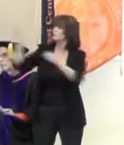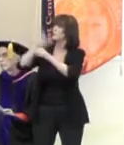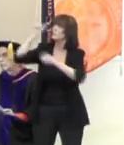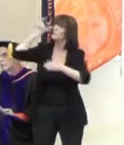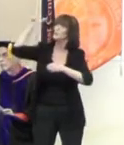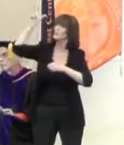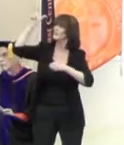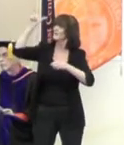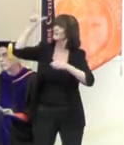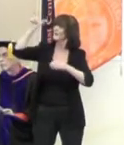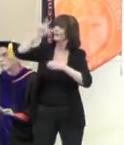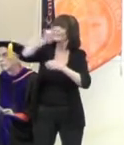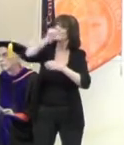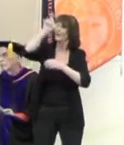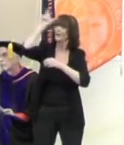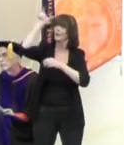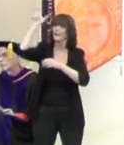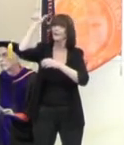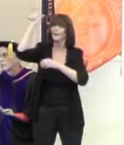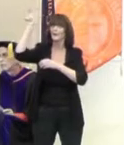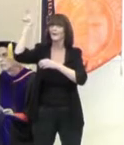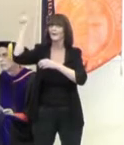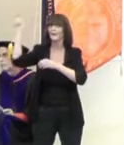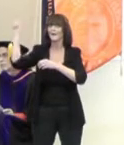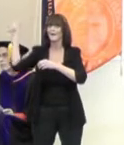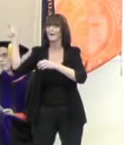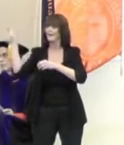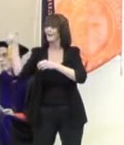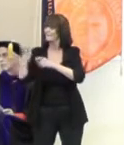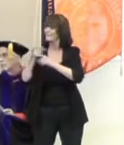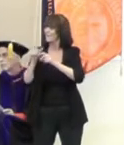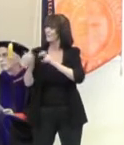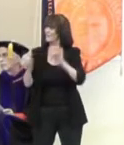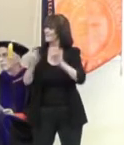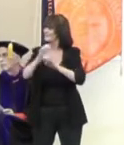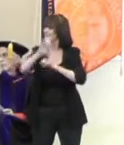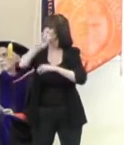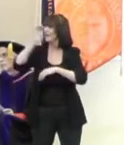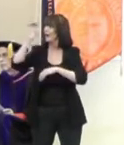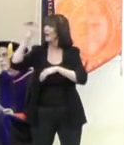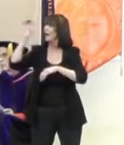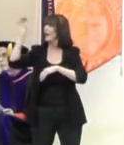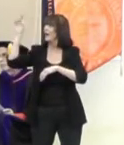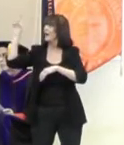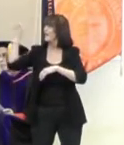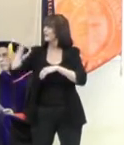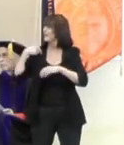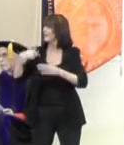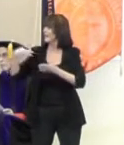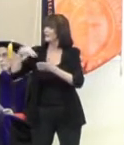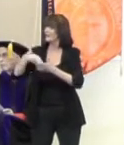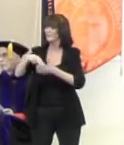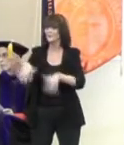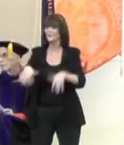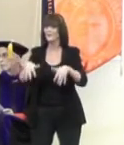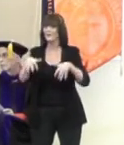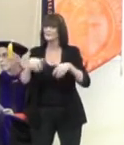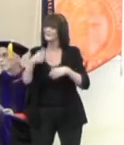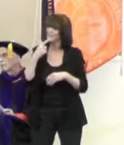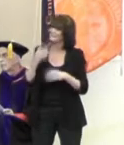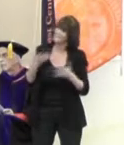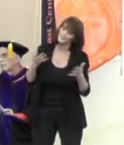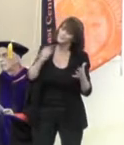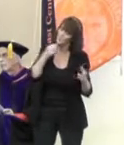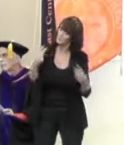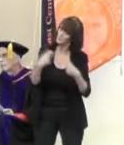A full moon came up over my shoulder from the east. It was right there. And I got up, and the audience is out here, and I said,